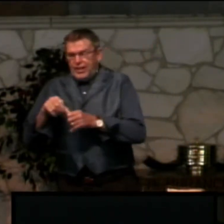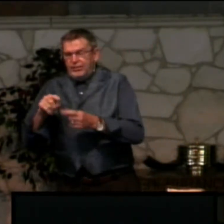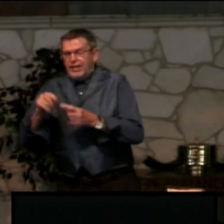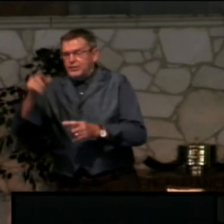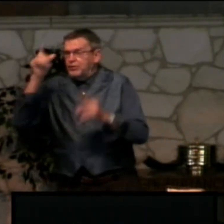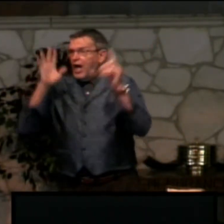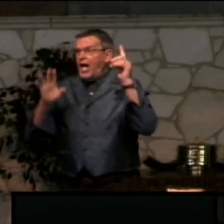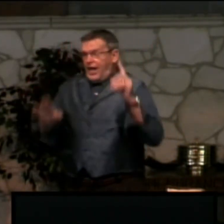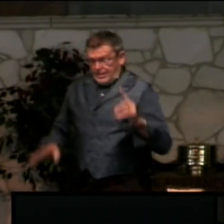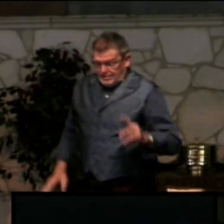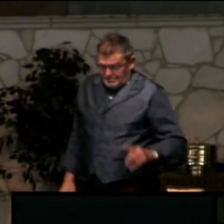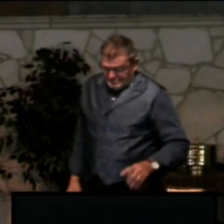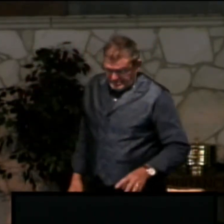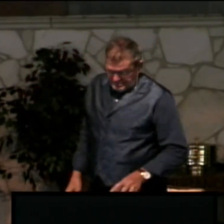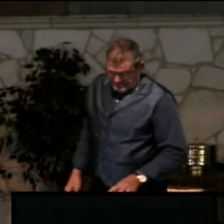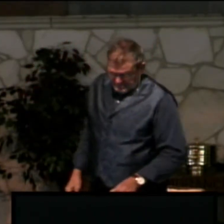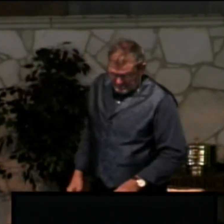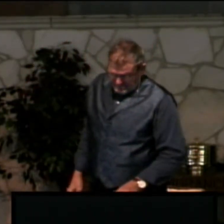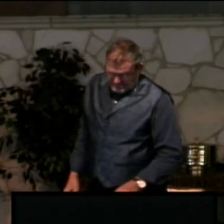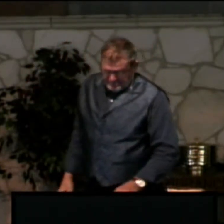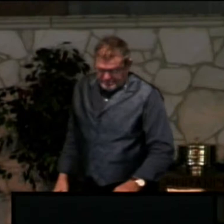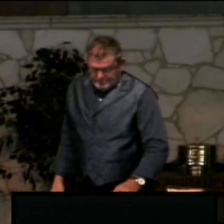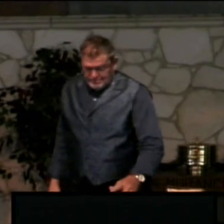to each other and to God.